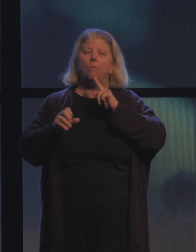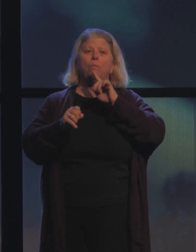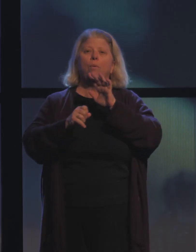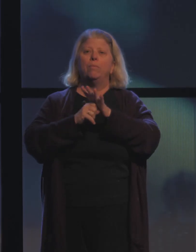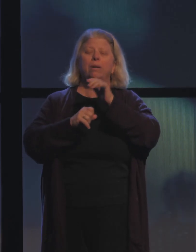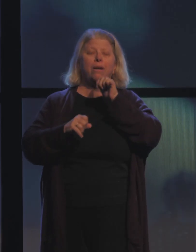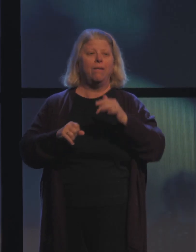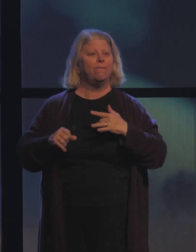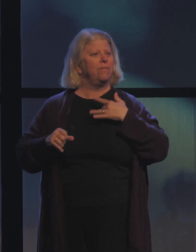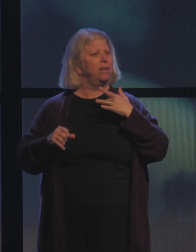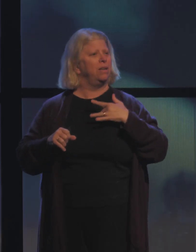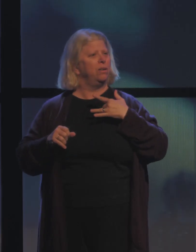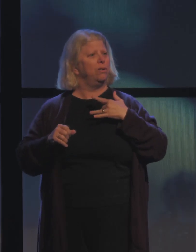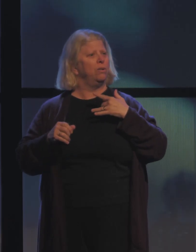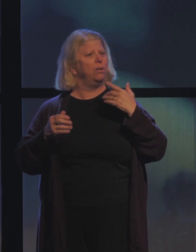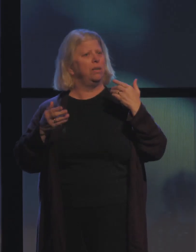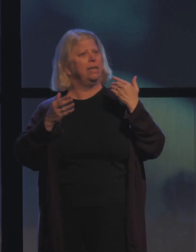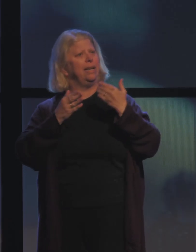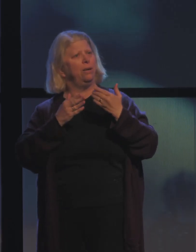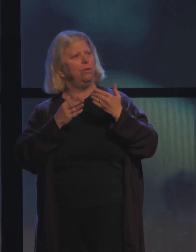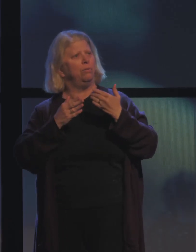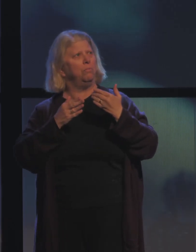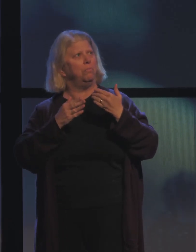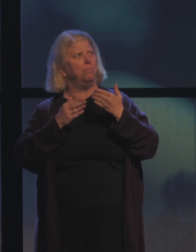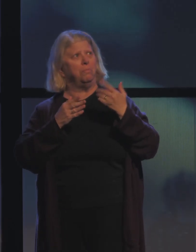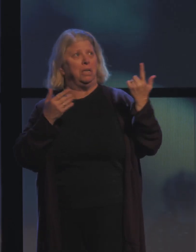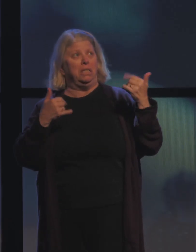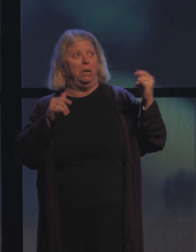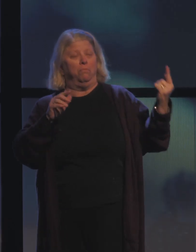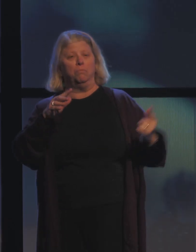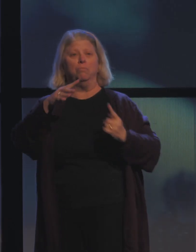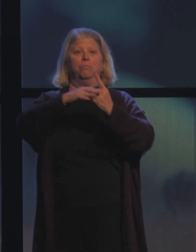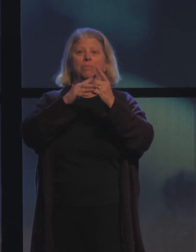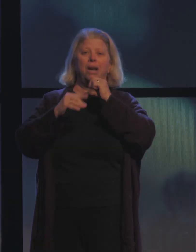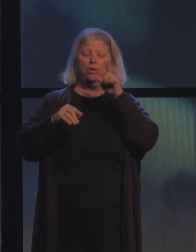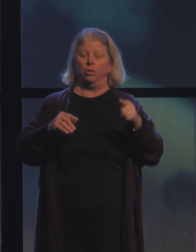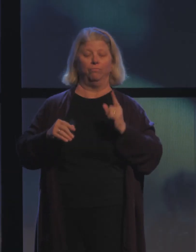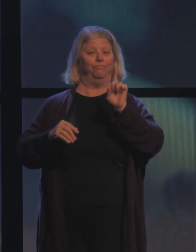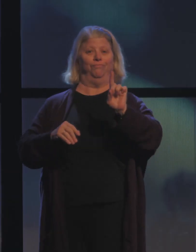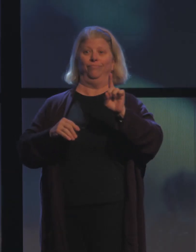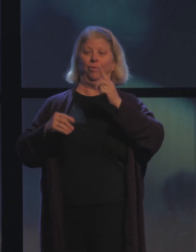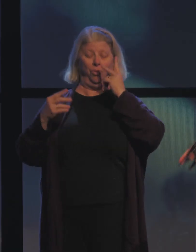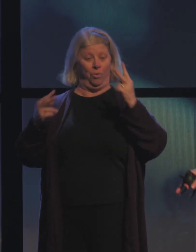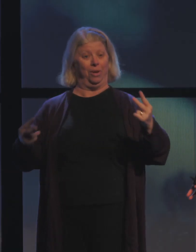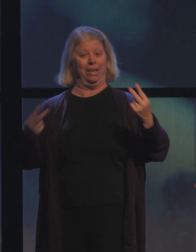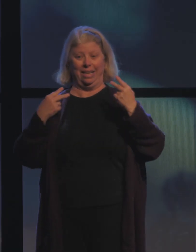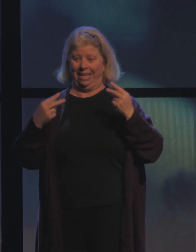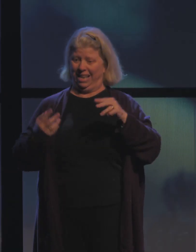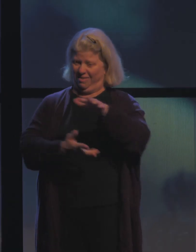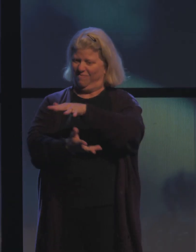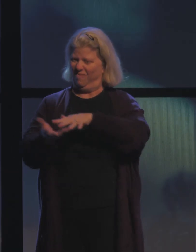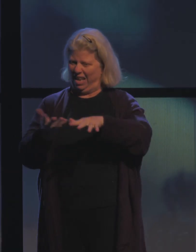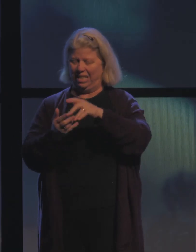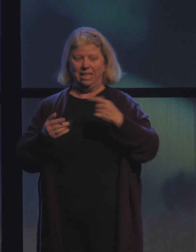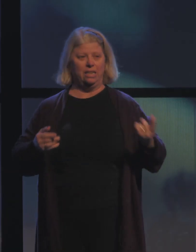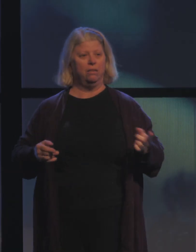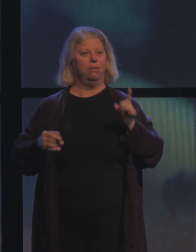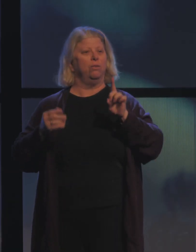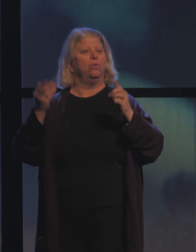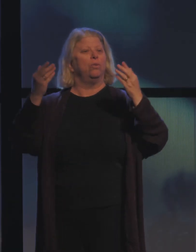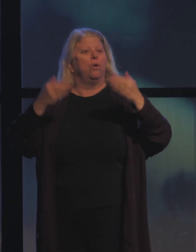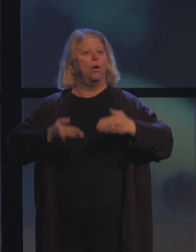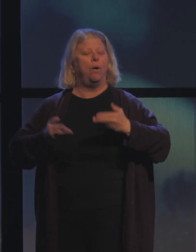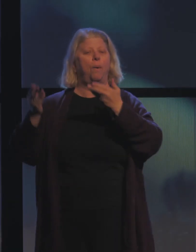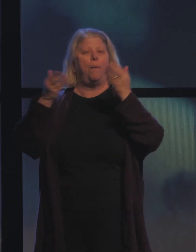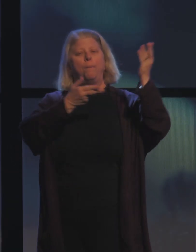not feel near. And he didn't just step into it and say, oh, look, it's messy. He stepped into the darkness